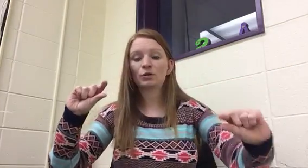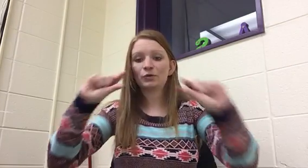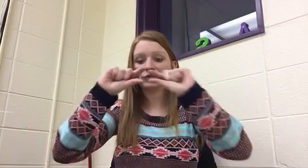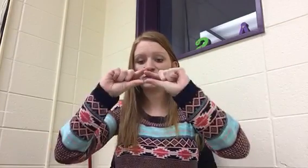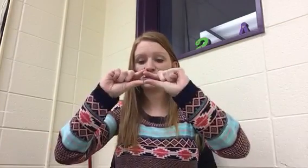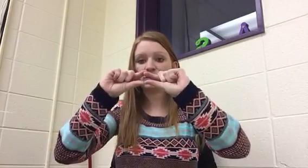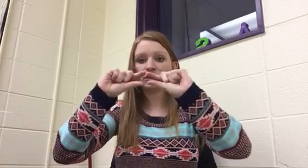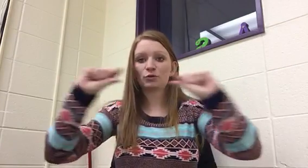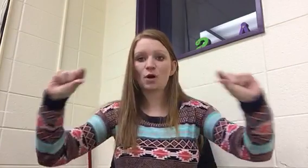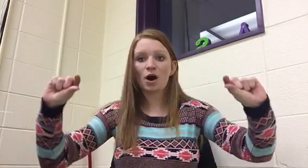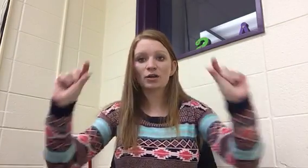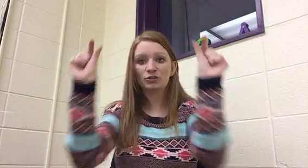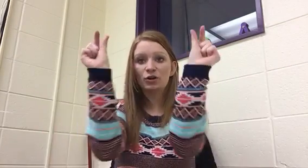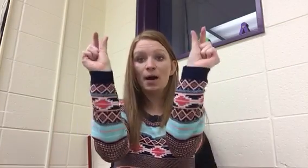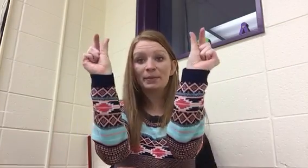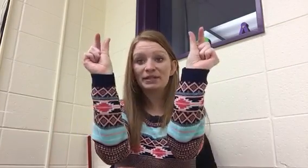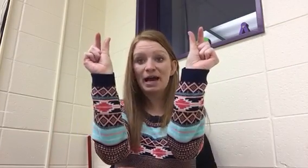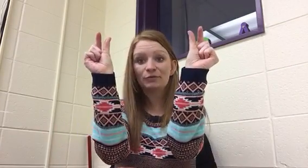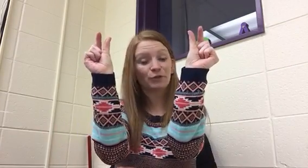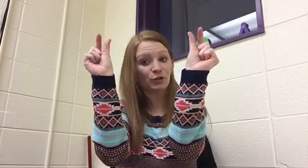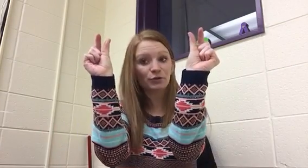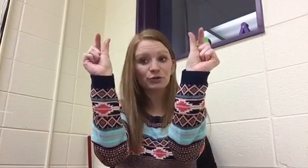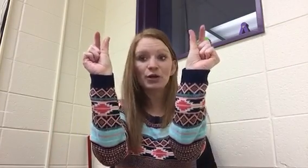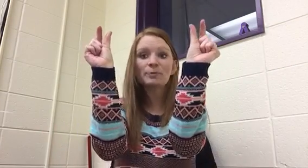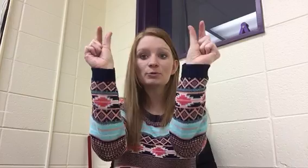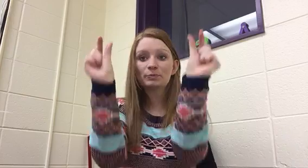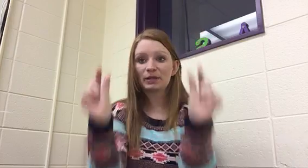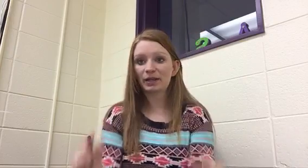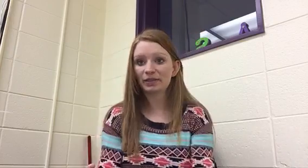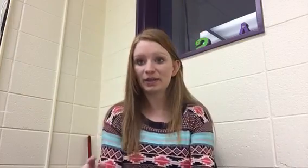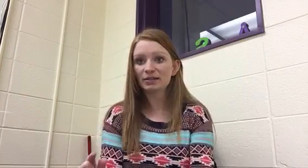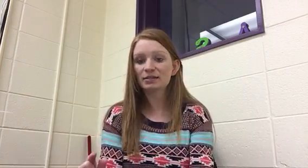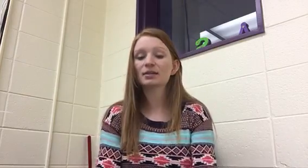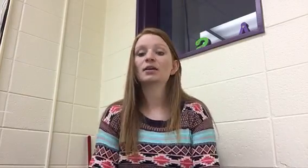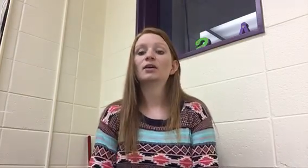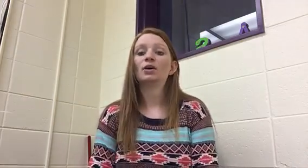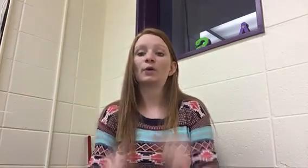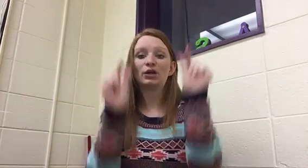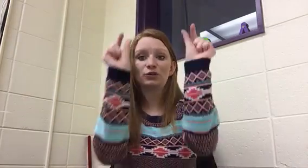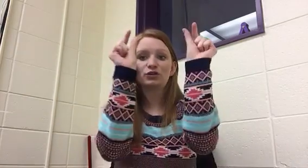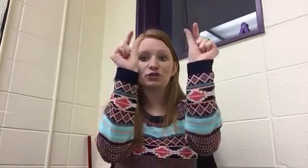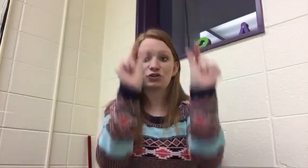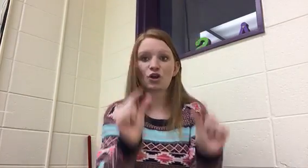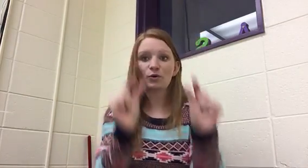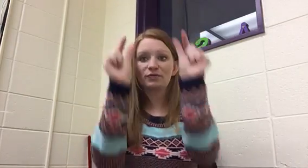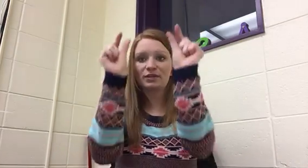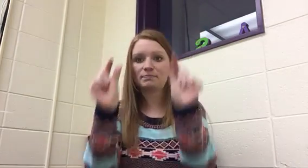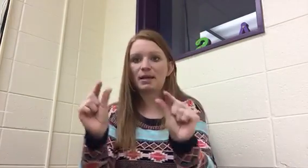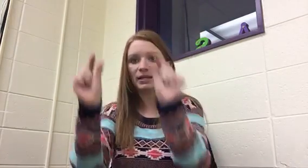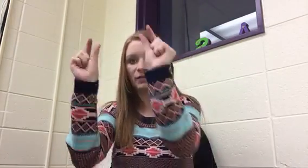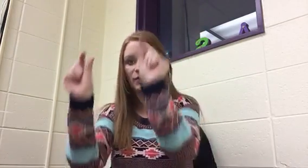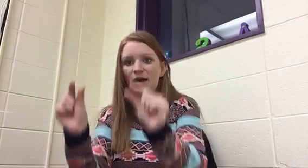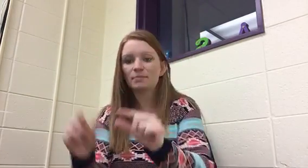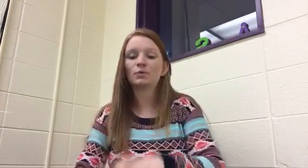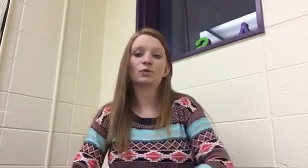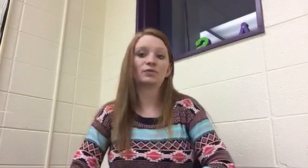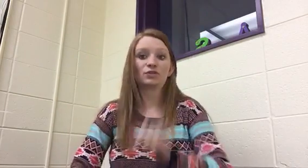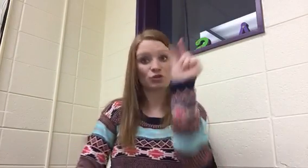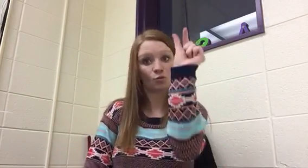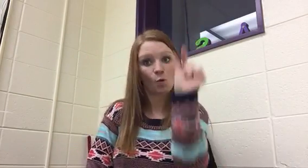if it's just straight across, or up and down vertical stripes would be like this. Okay, you could just show if there's many of them or if there's just one